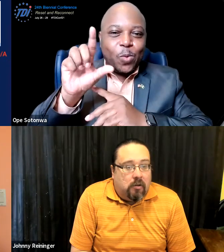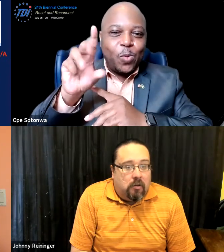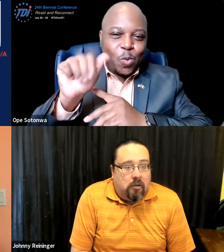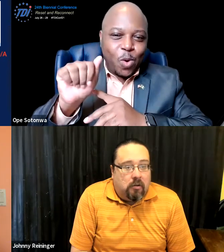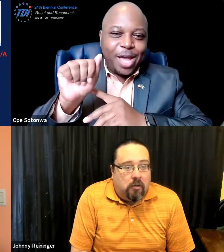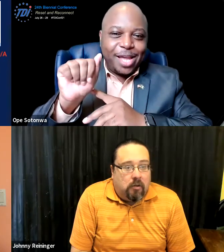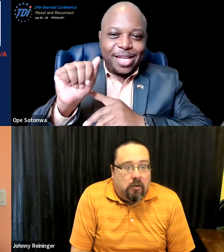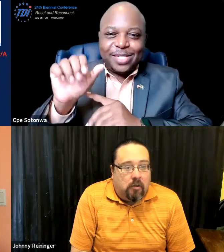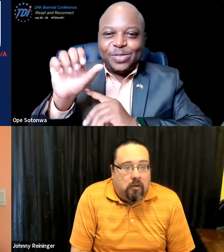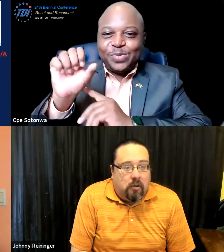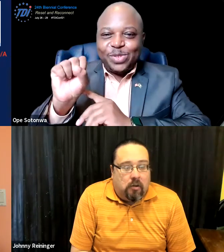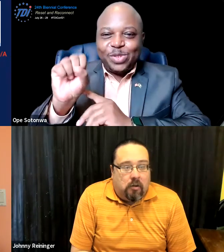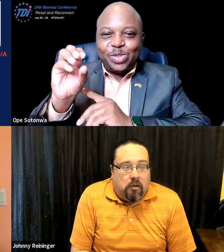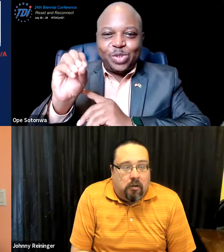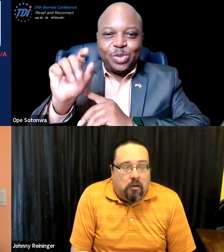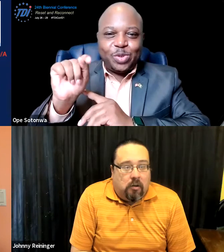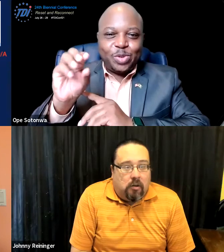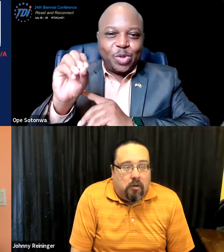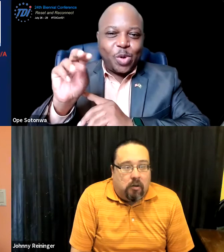Hi, this is Ope